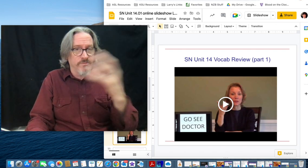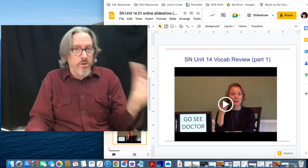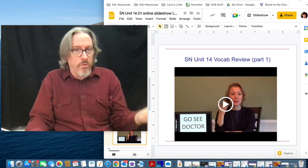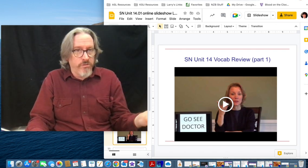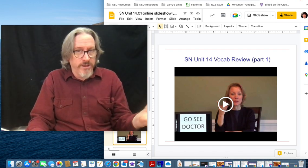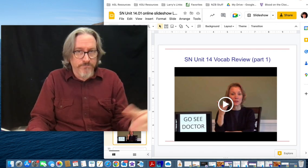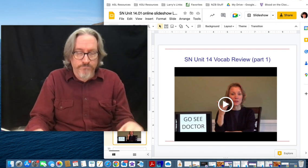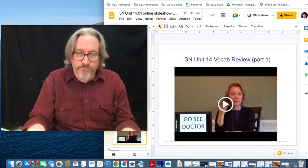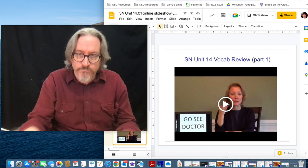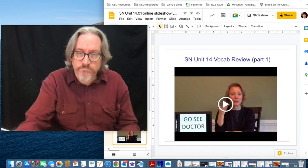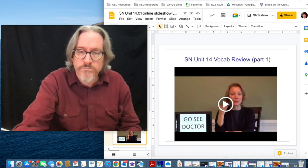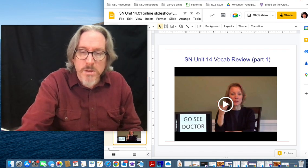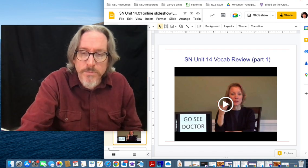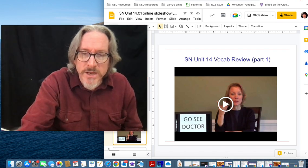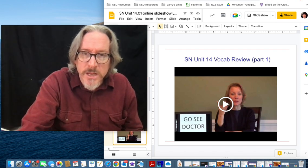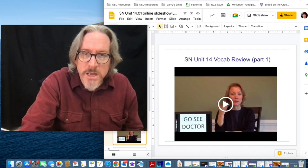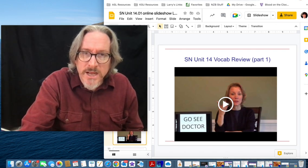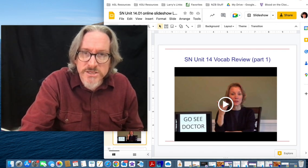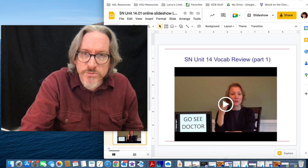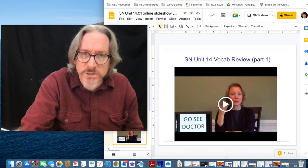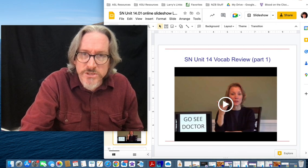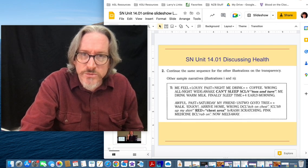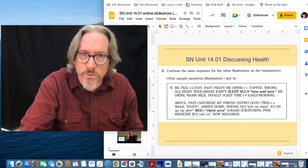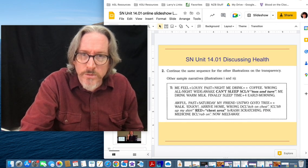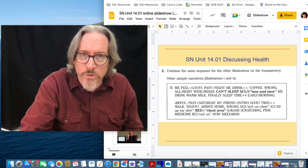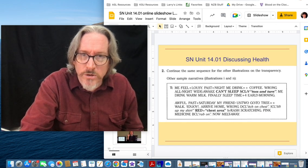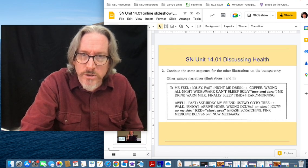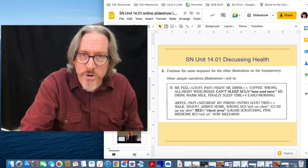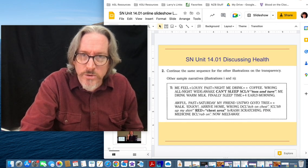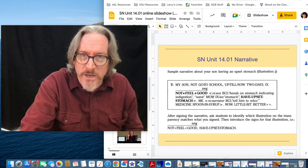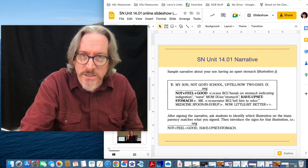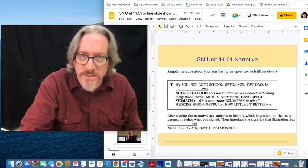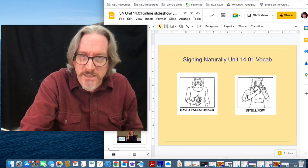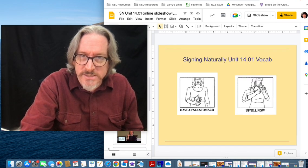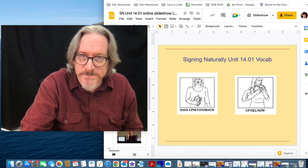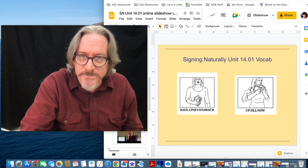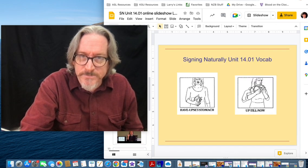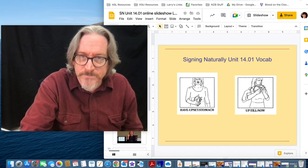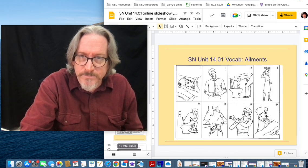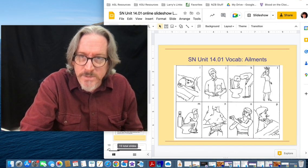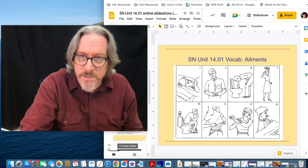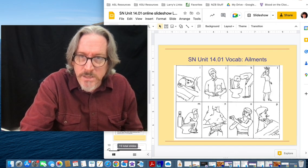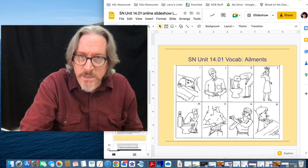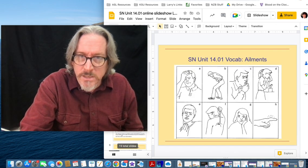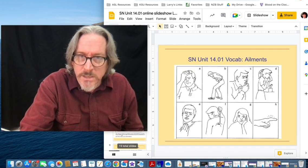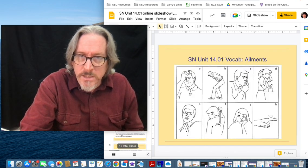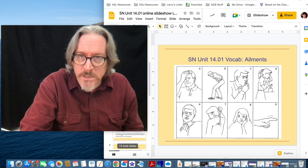vocab from the whole thing. But I do want to do one more note onto these.